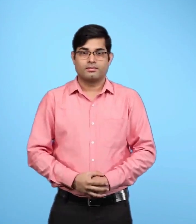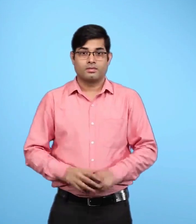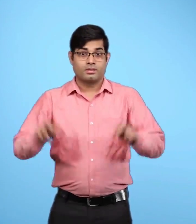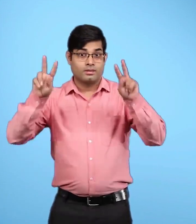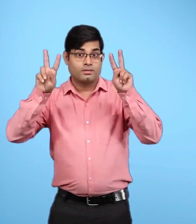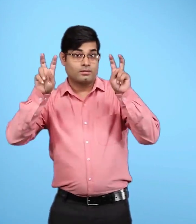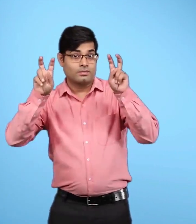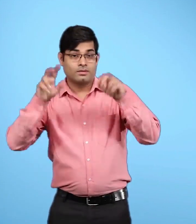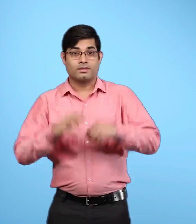The color you like.